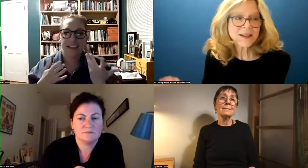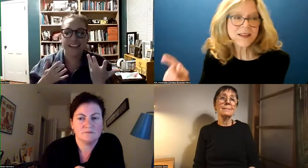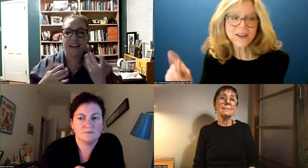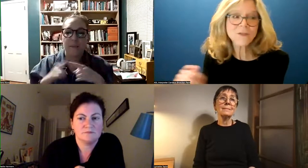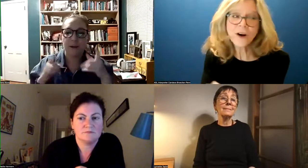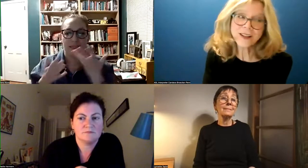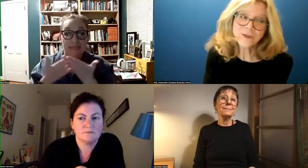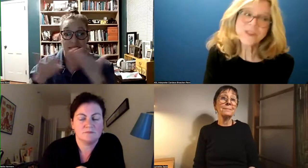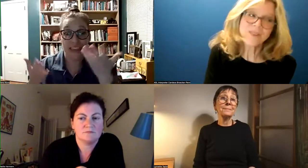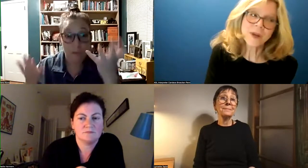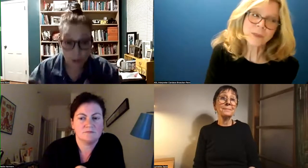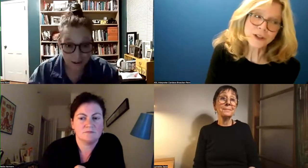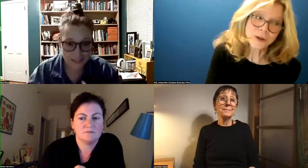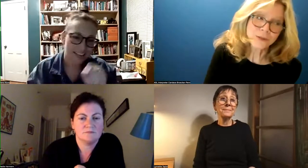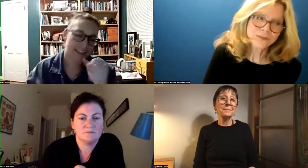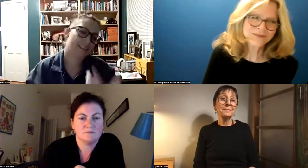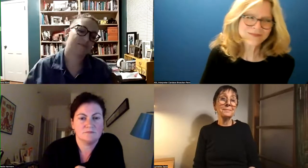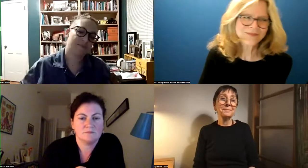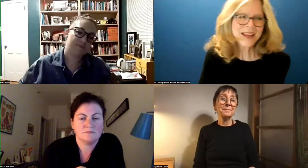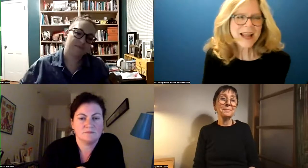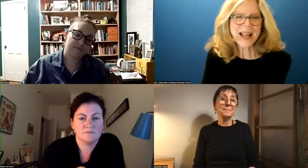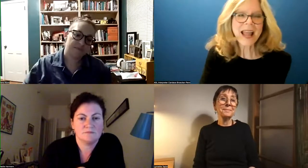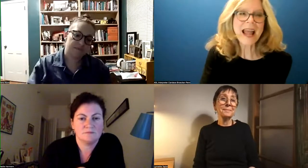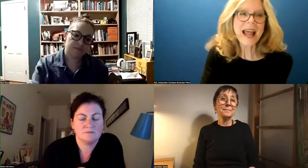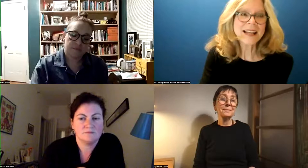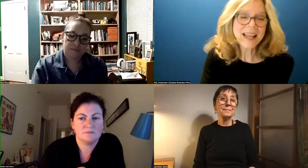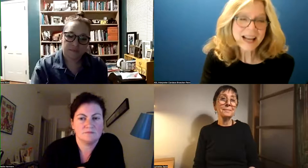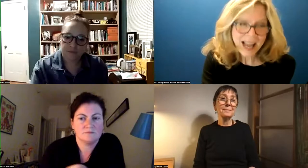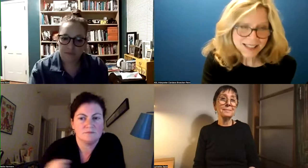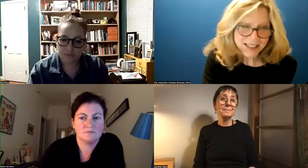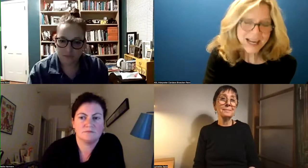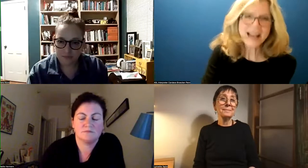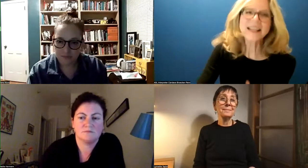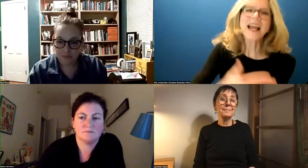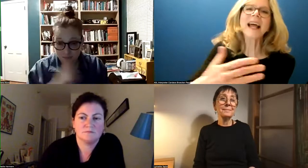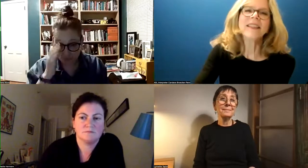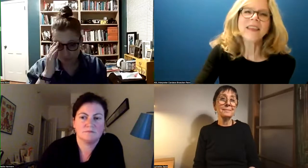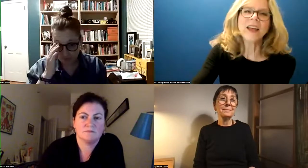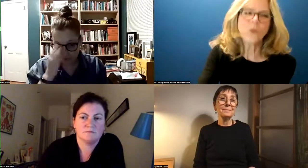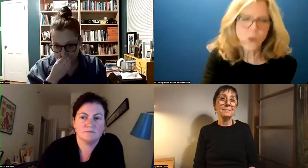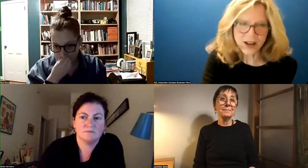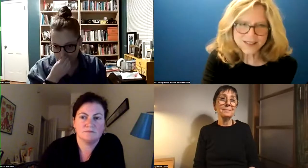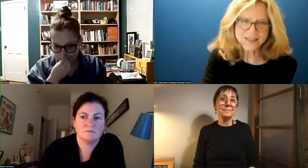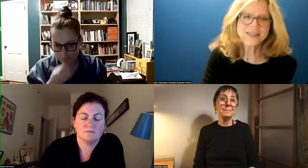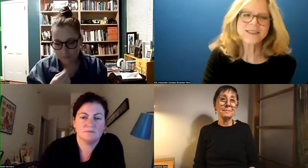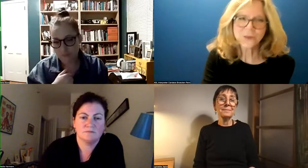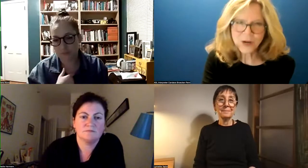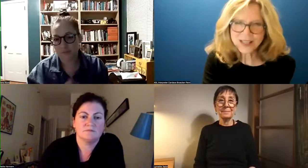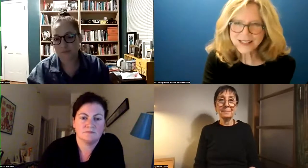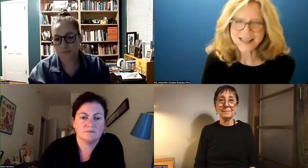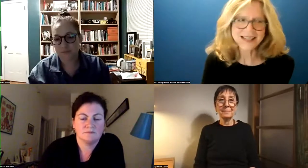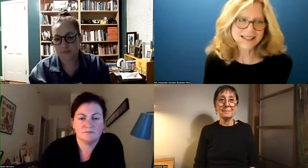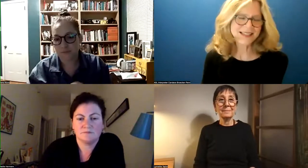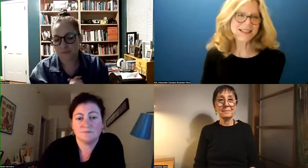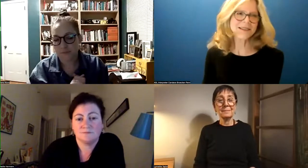And that they fall in love with deaf people too. And yet I ask again, and then what? What